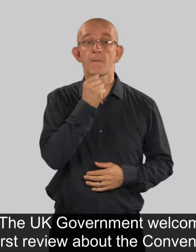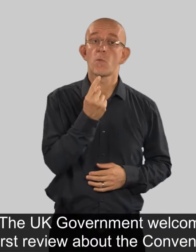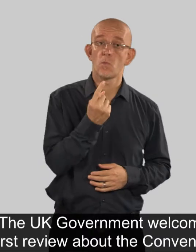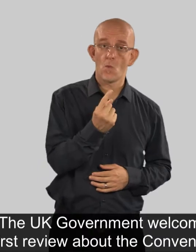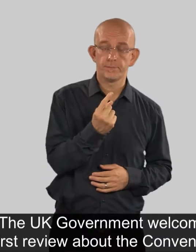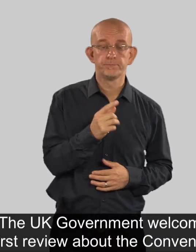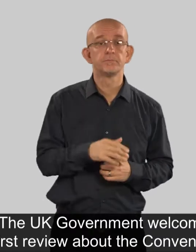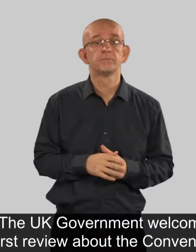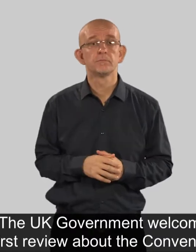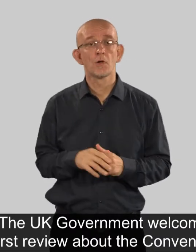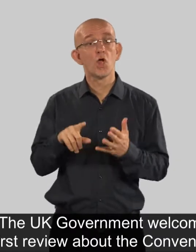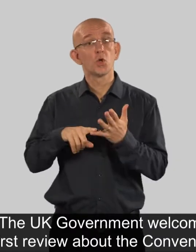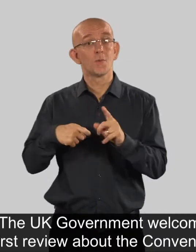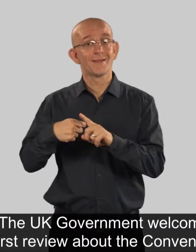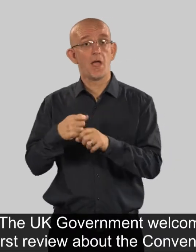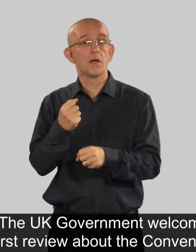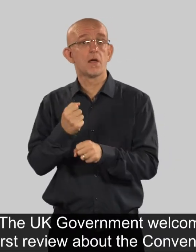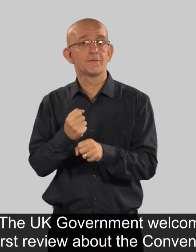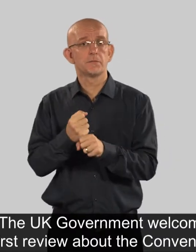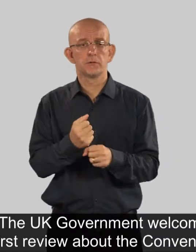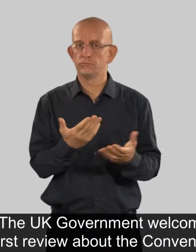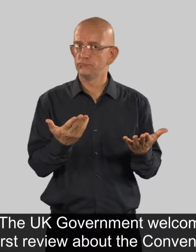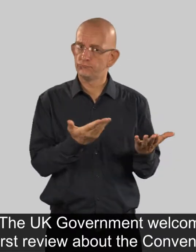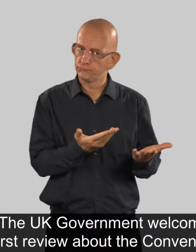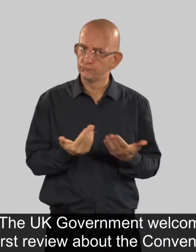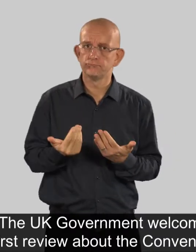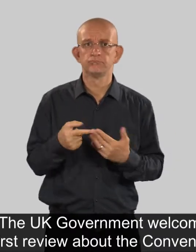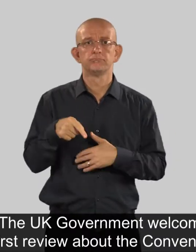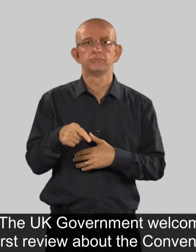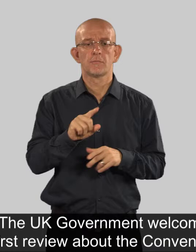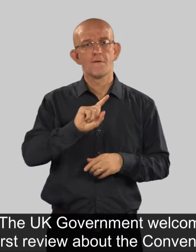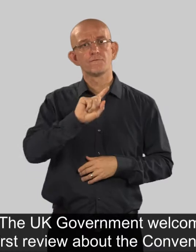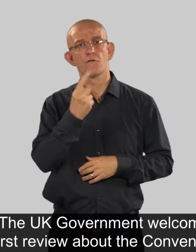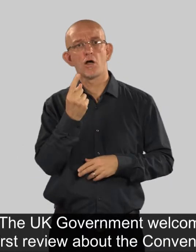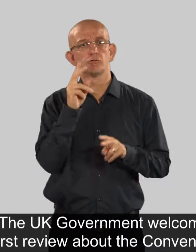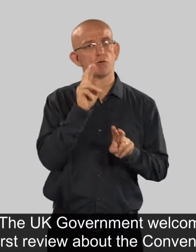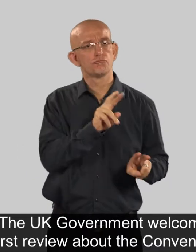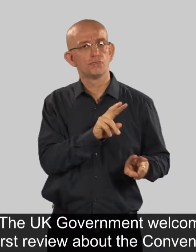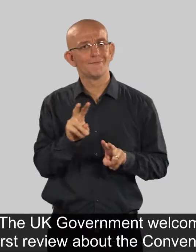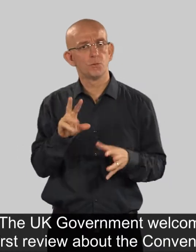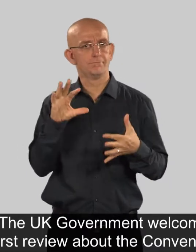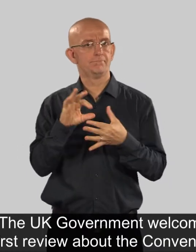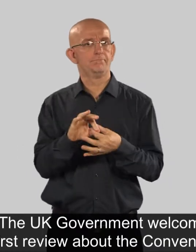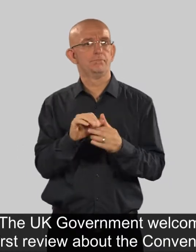1. The UK government welcomes its first review about the Convention.